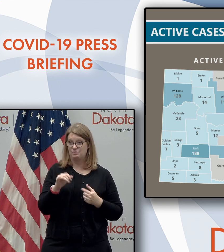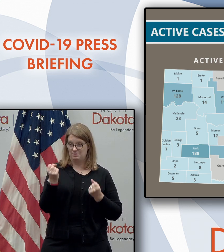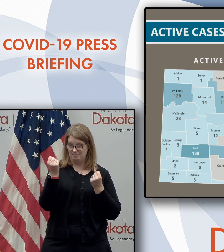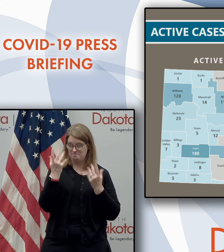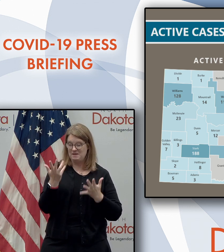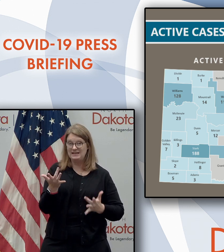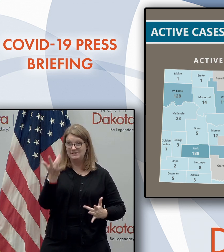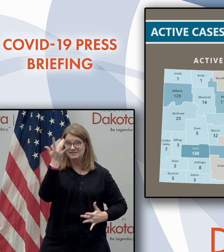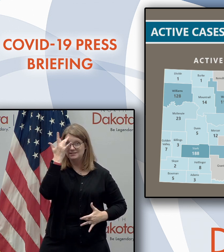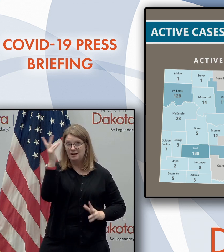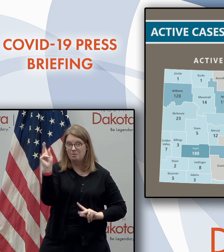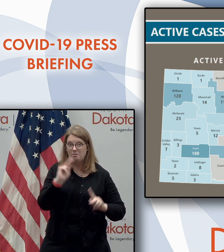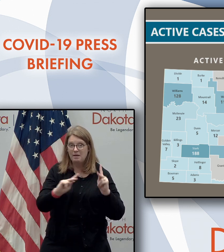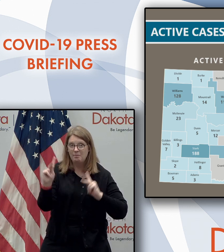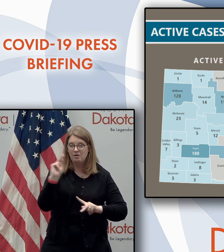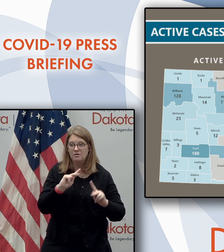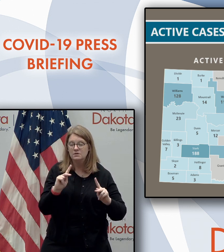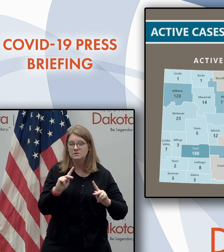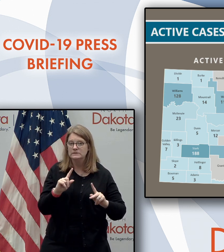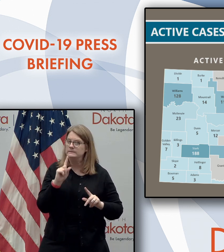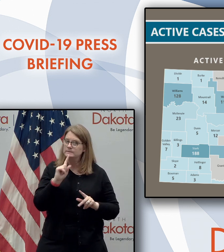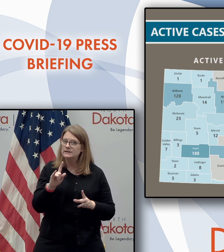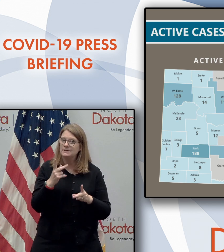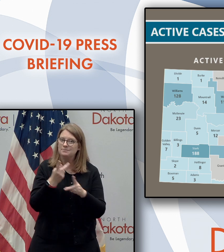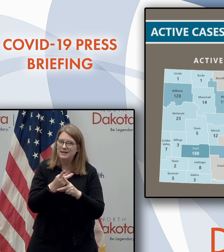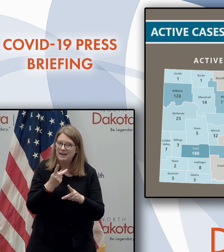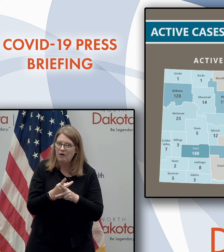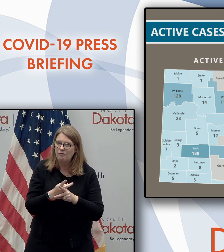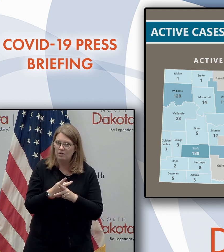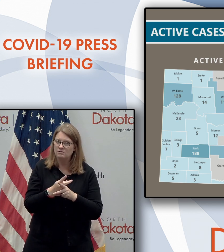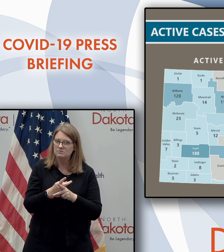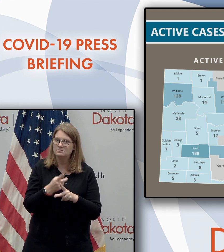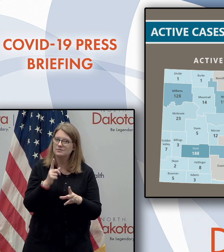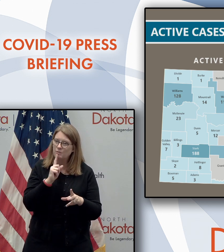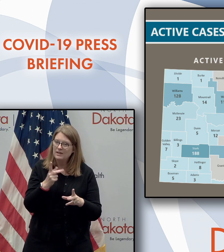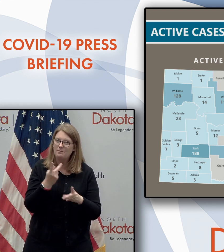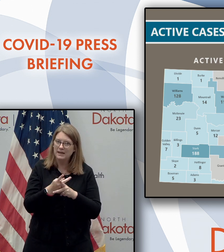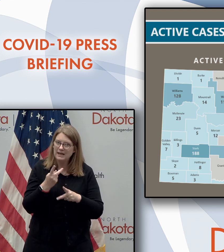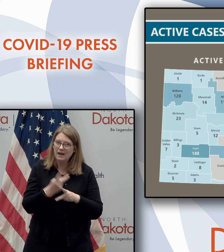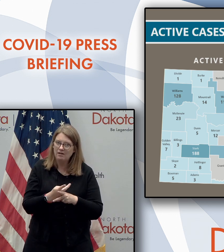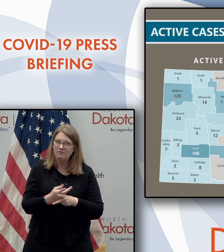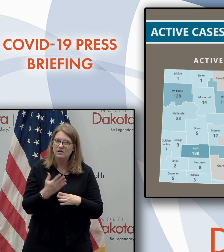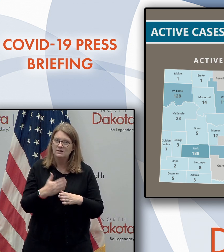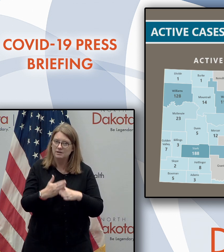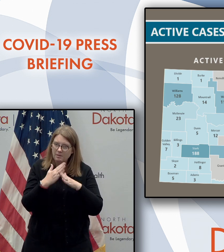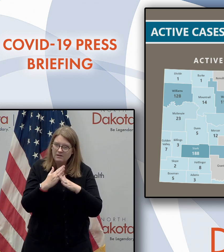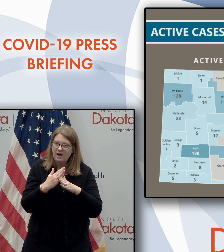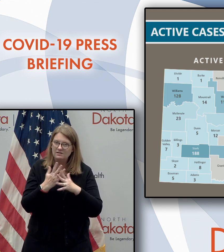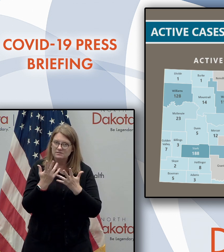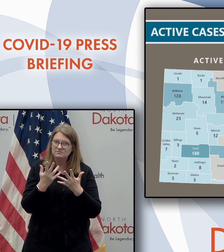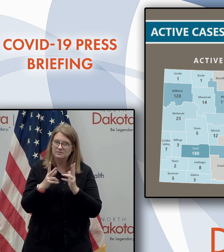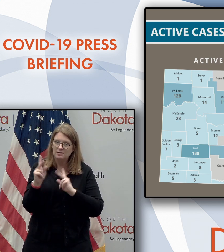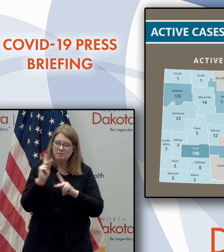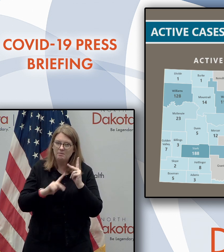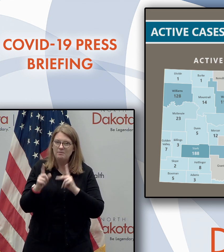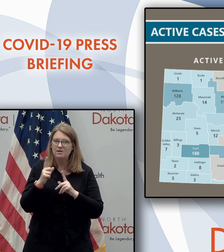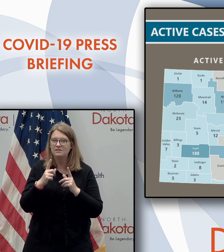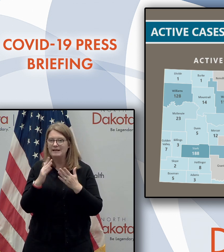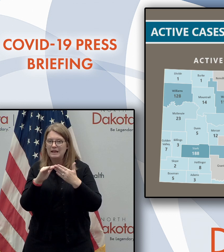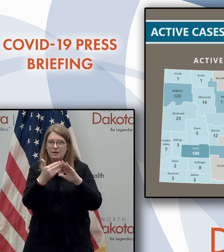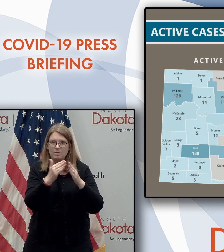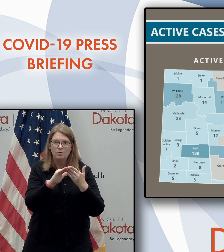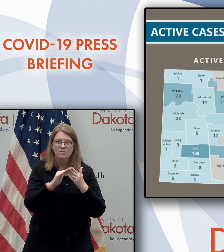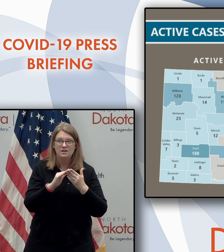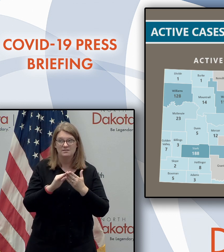any action you do to help protect you and your family through transmission could be helping to protect healthcare workers who are taking care of our